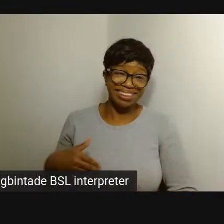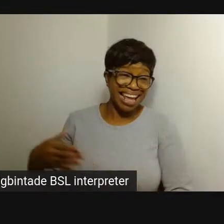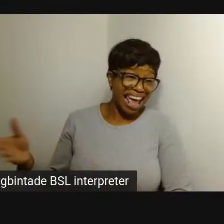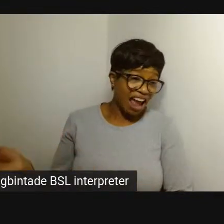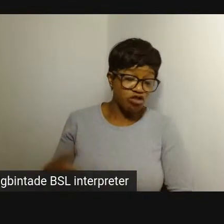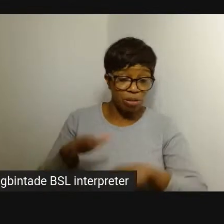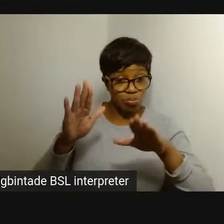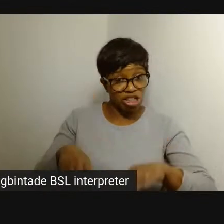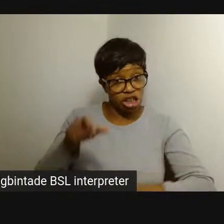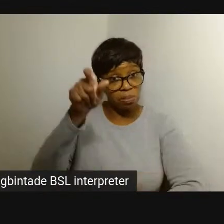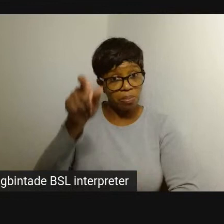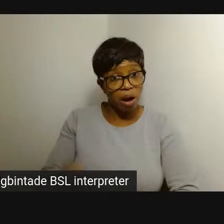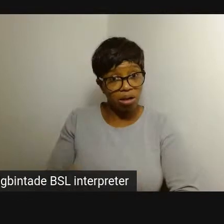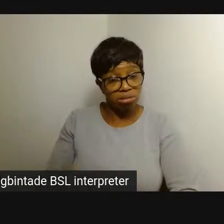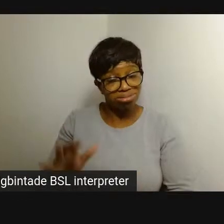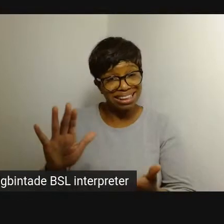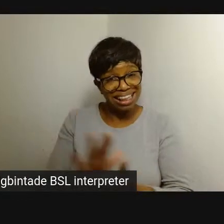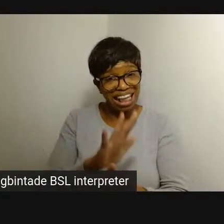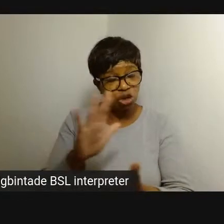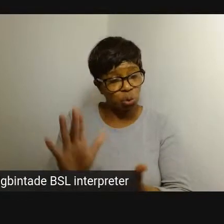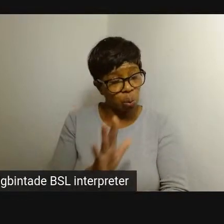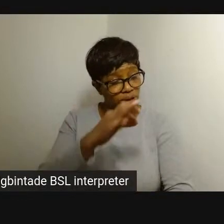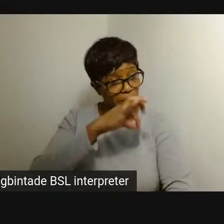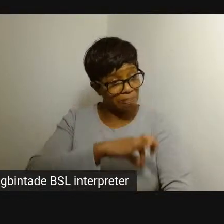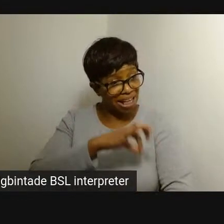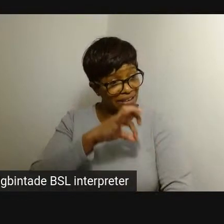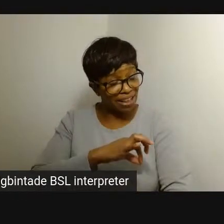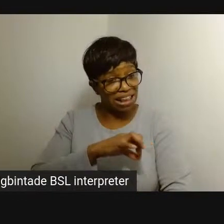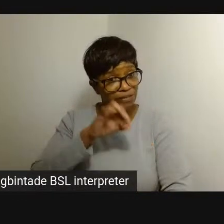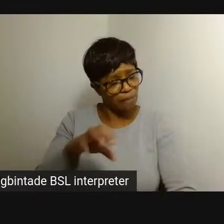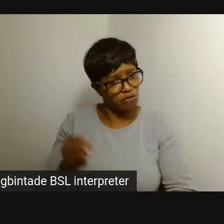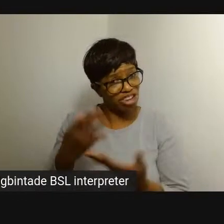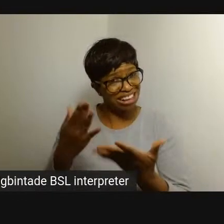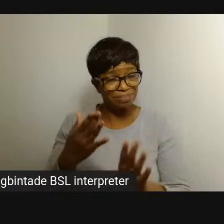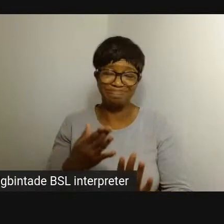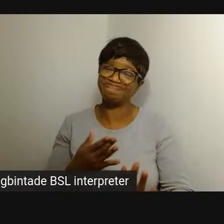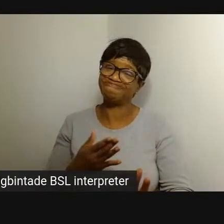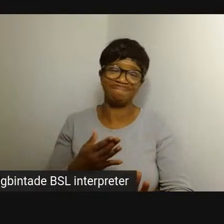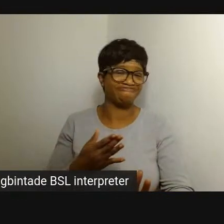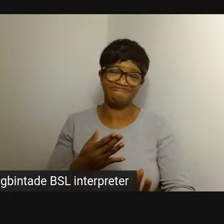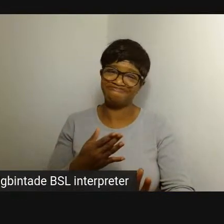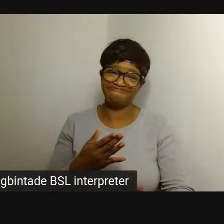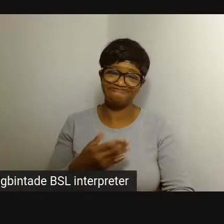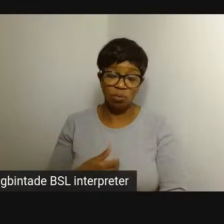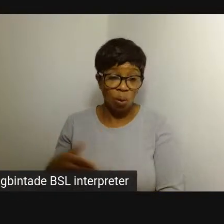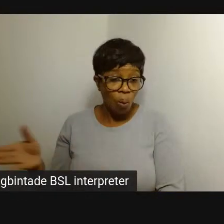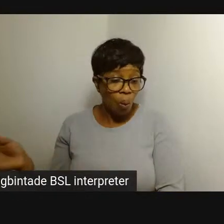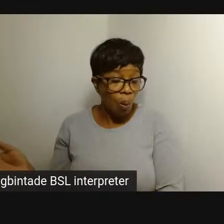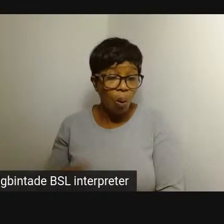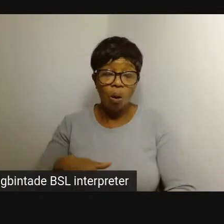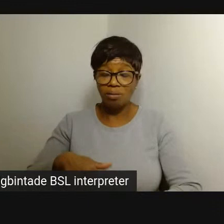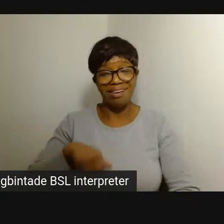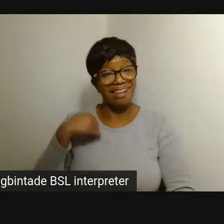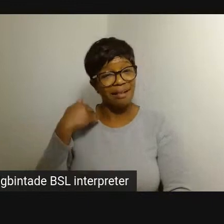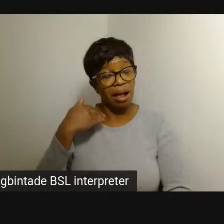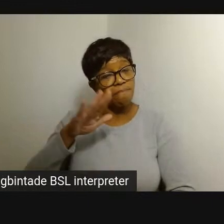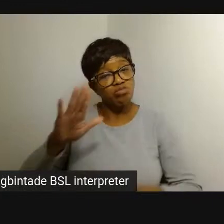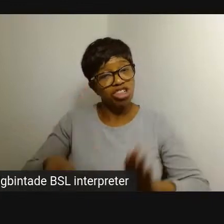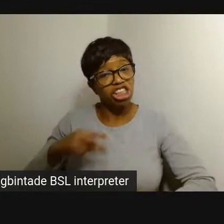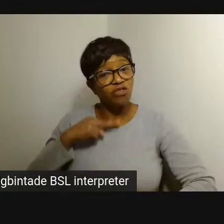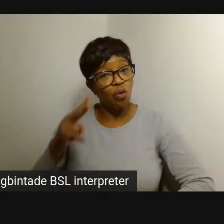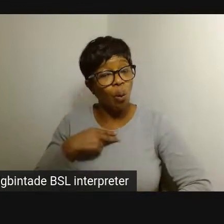person that enjoys the benefits from these freedoms, and not every British voice that is